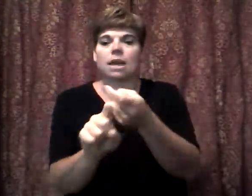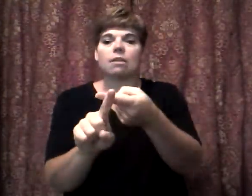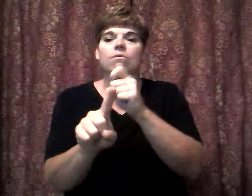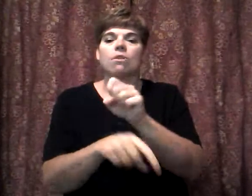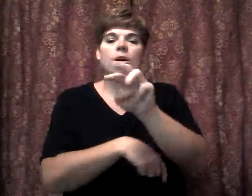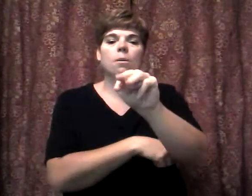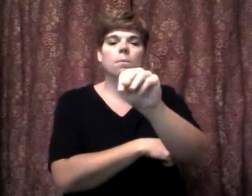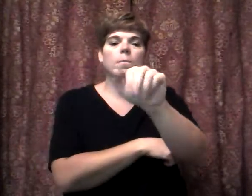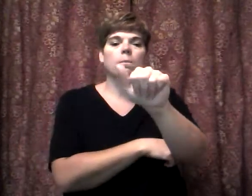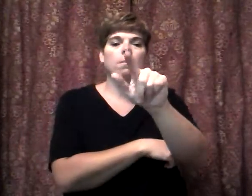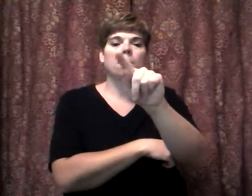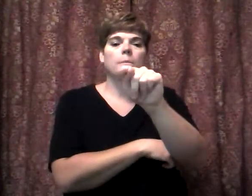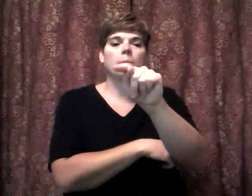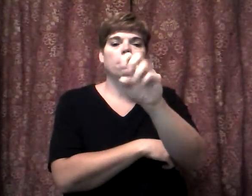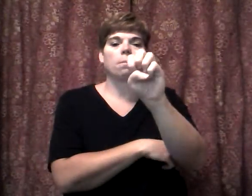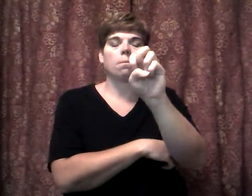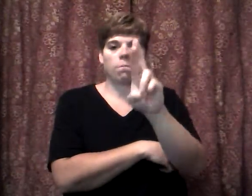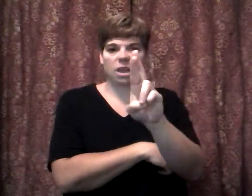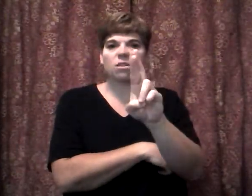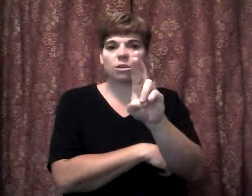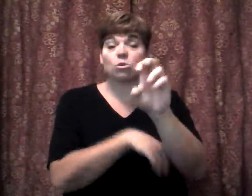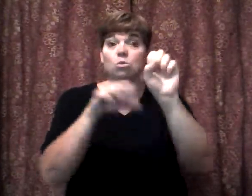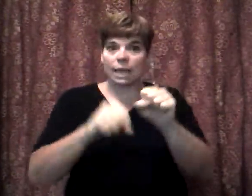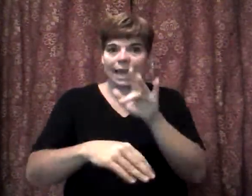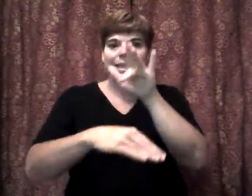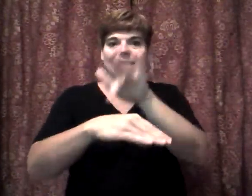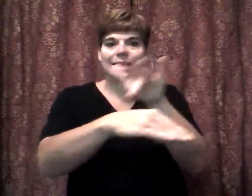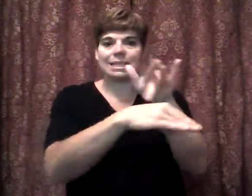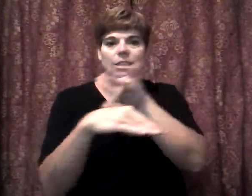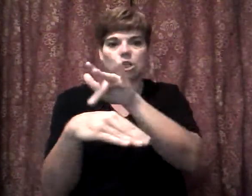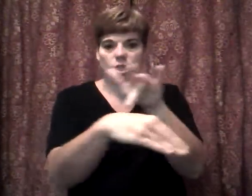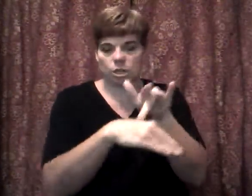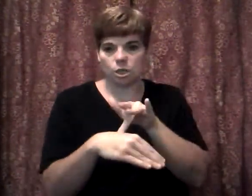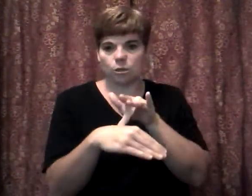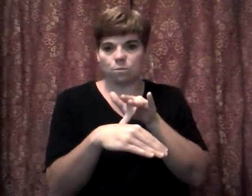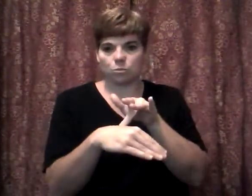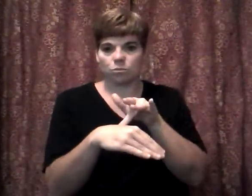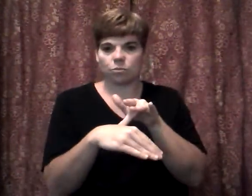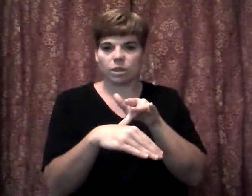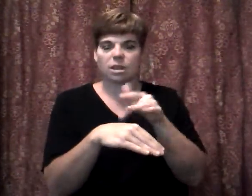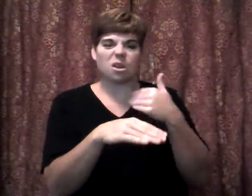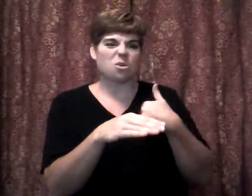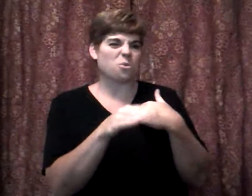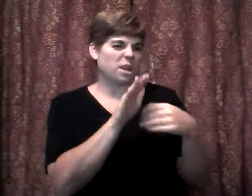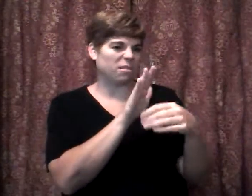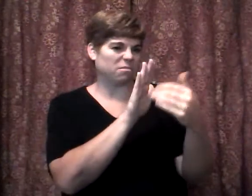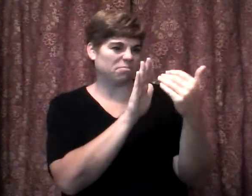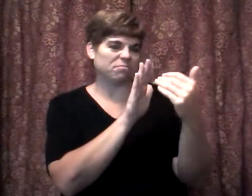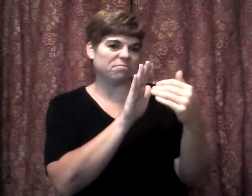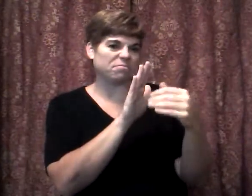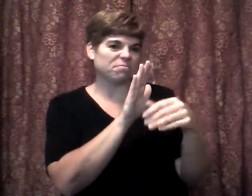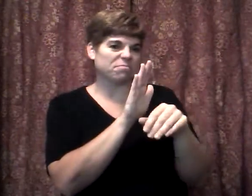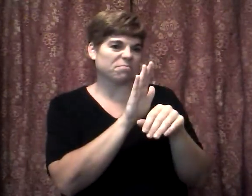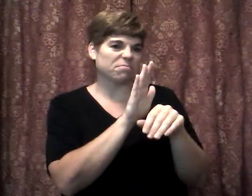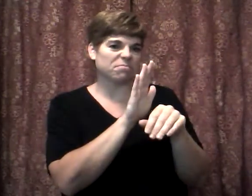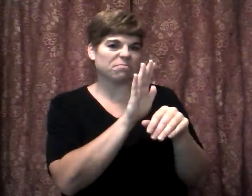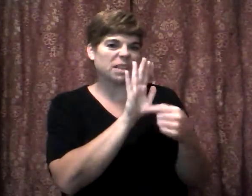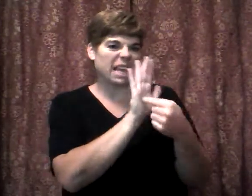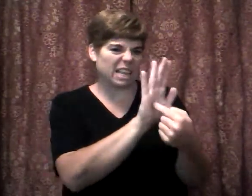You can touch it, it's made of matter. Okay? These are physical weathering examples. Okay? For example, look at this